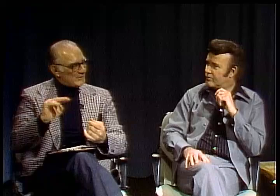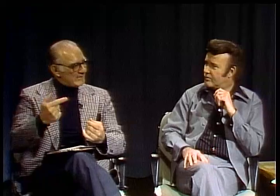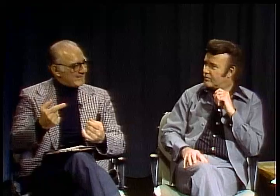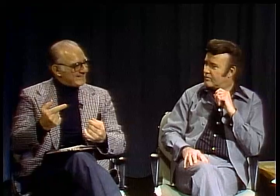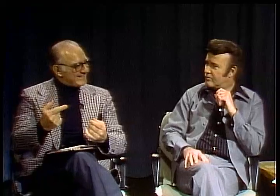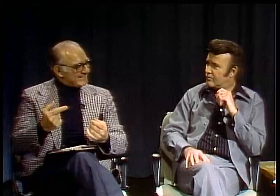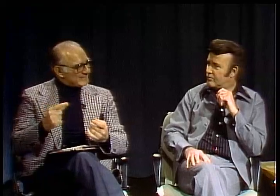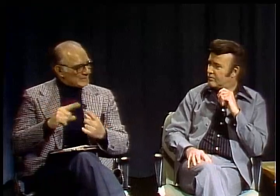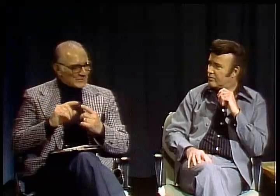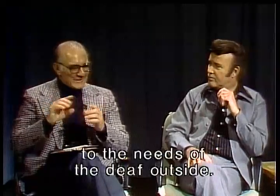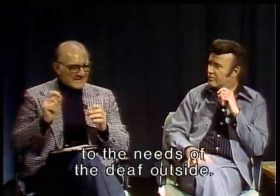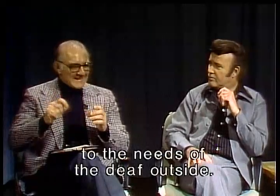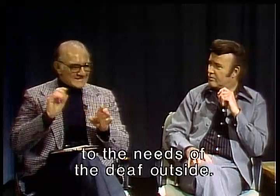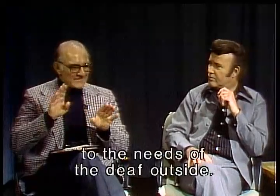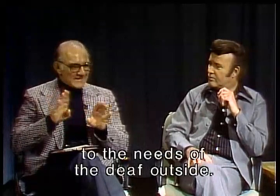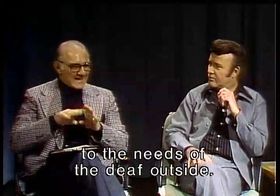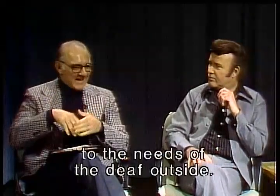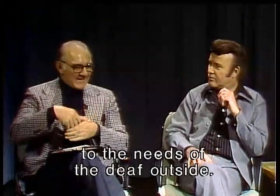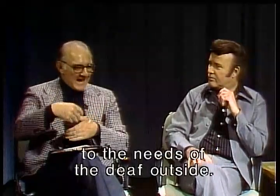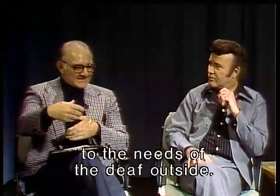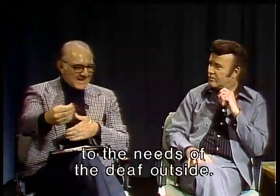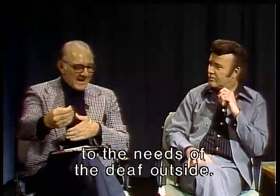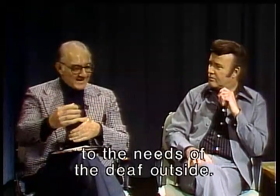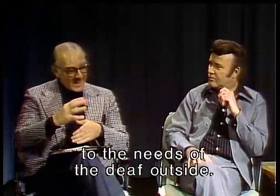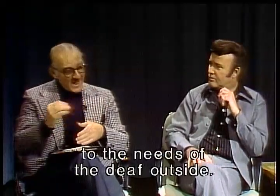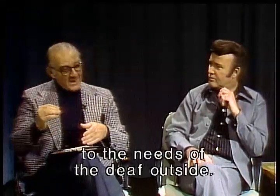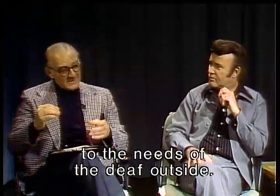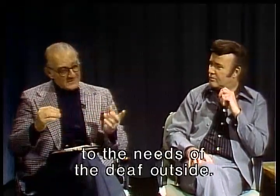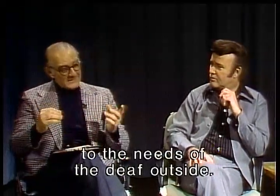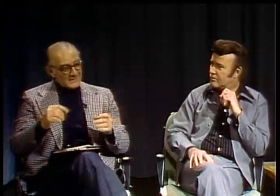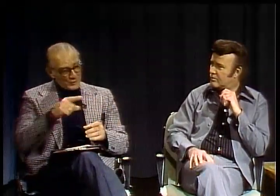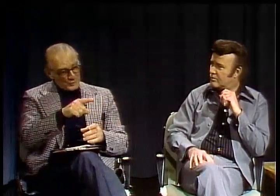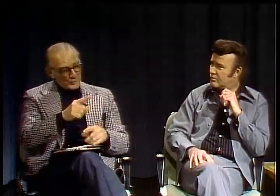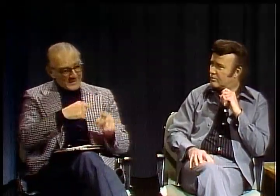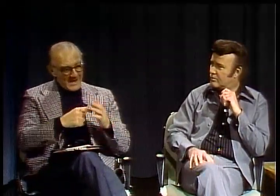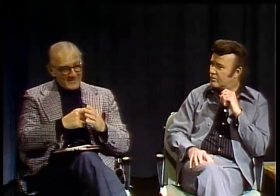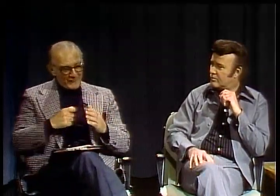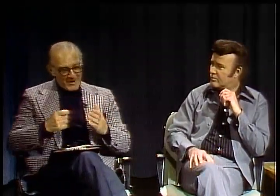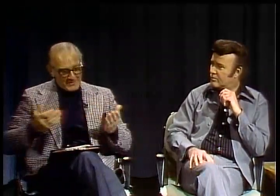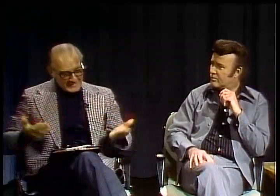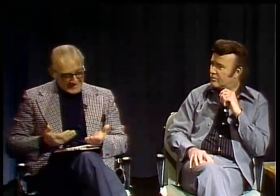contributing to the needs of the deaf outside. You came from here,